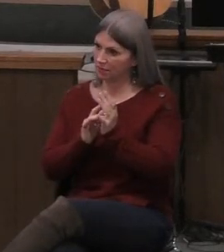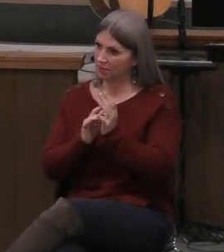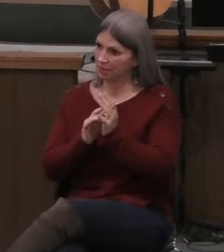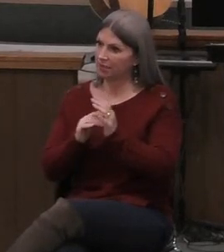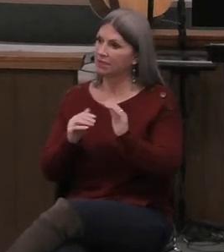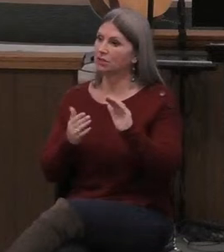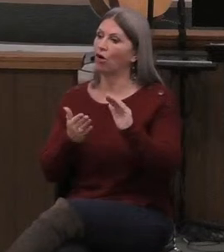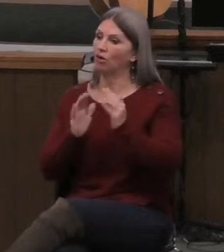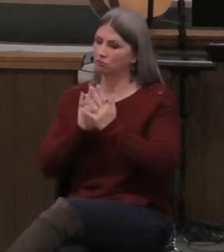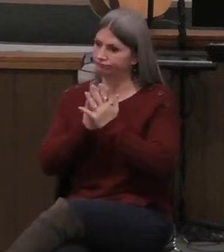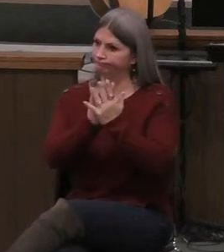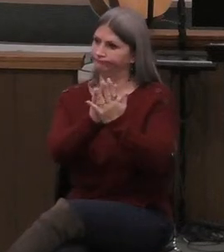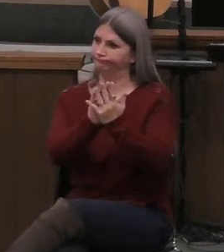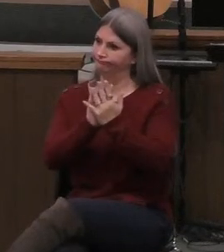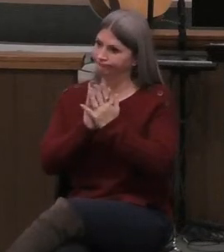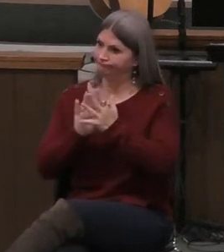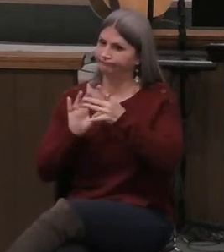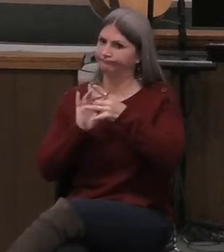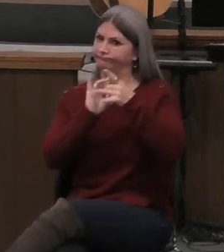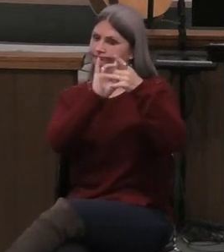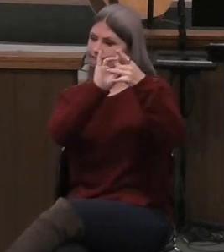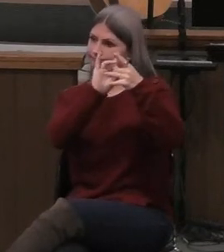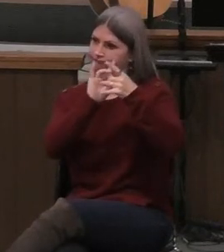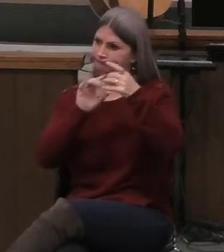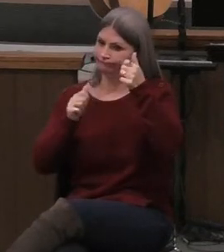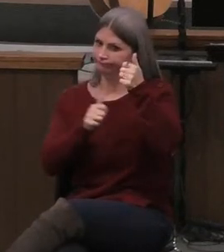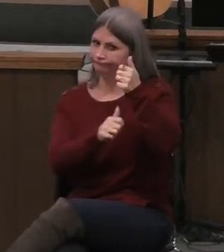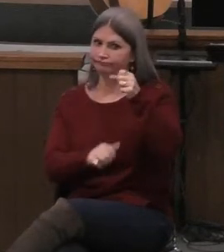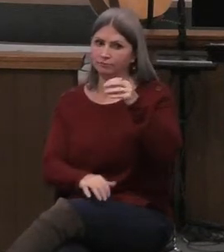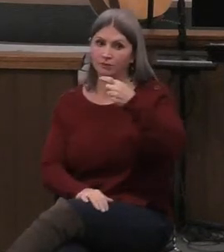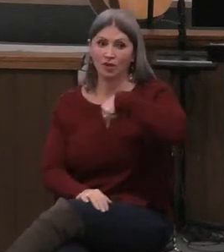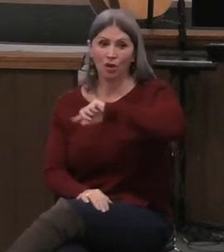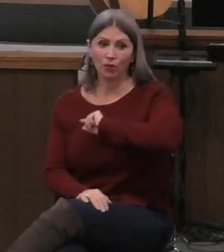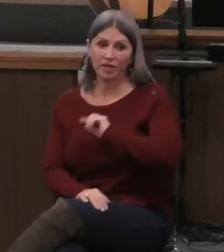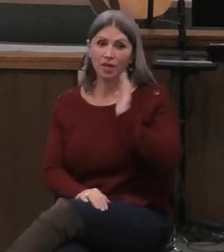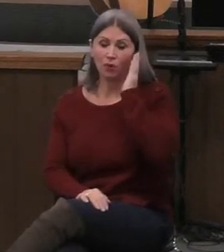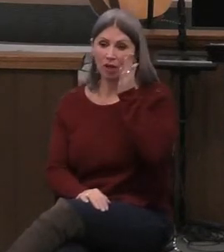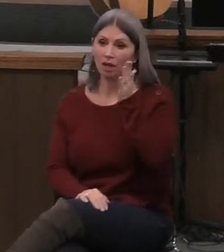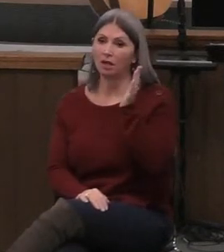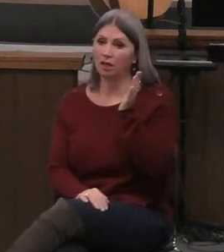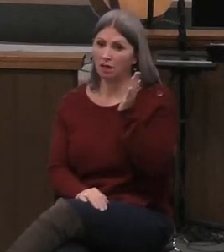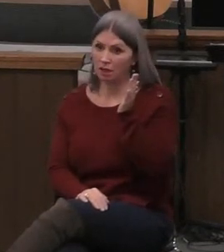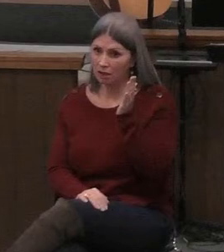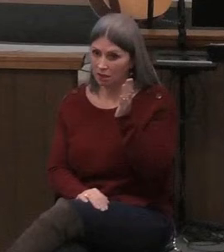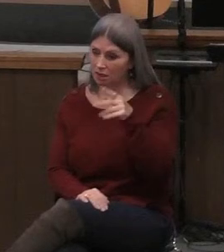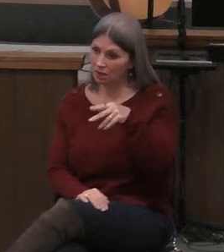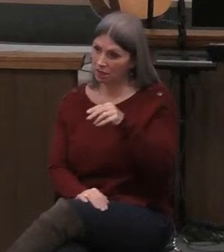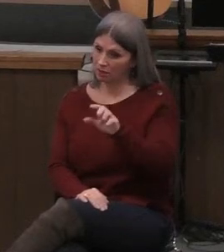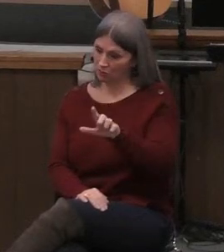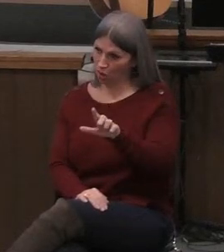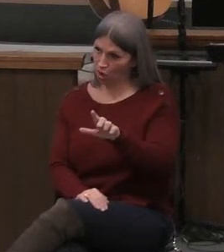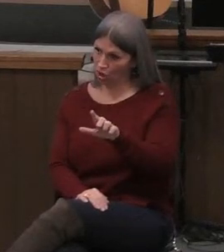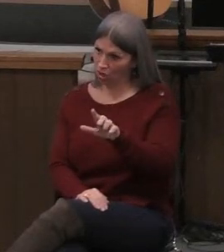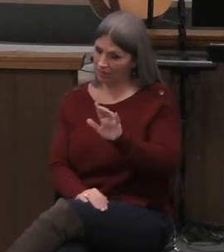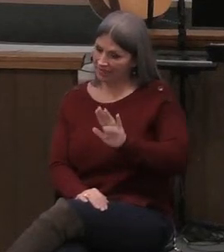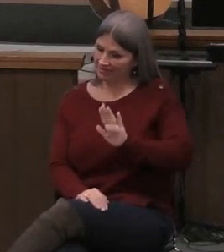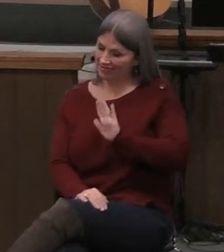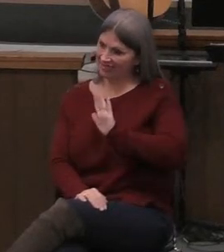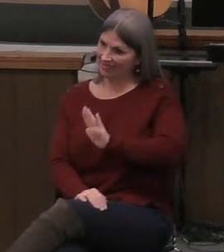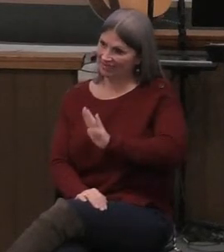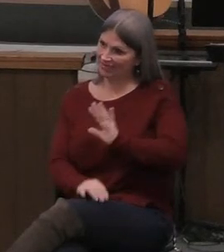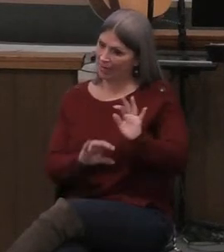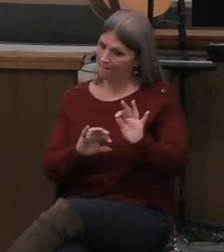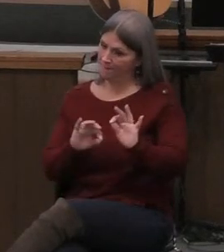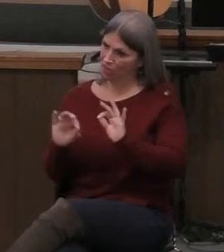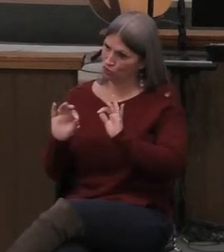reconciler of all things to God. And today we're going to look at Paul's ministry